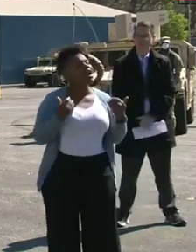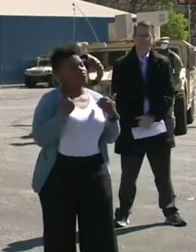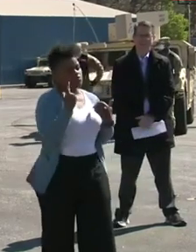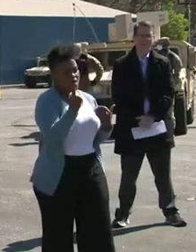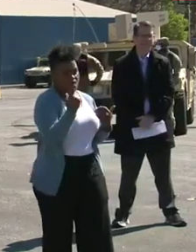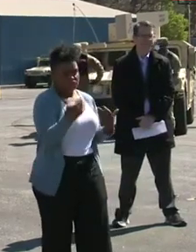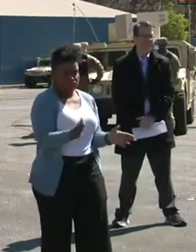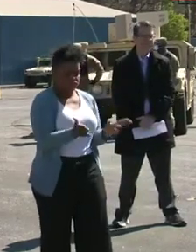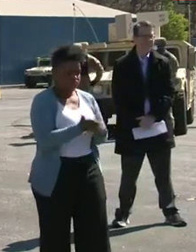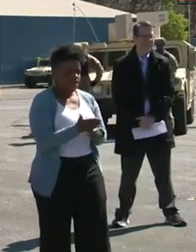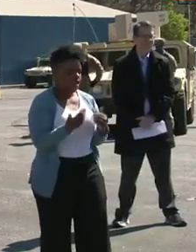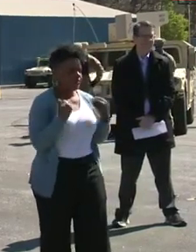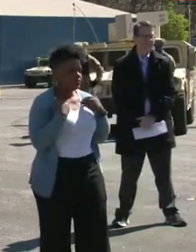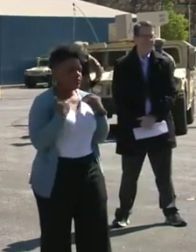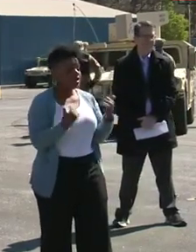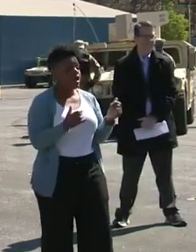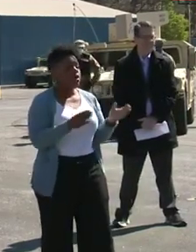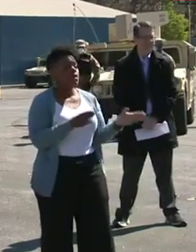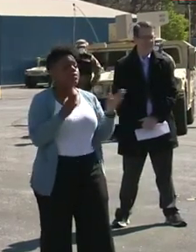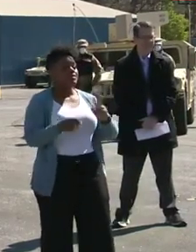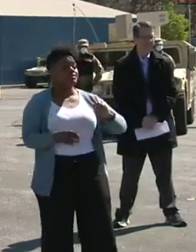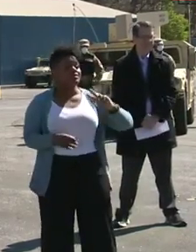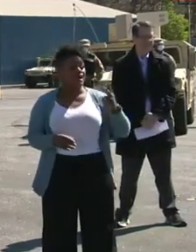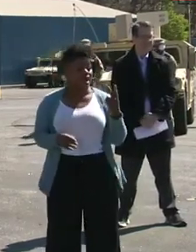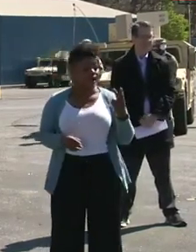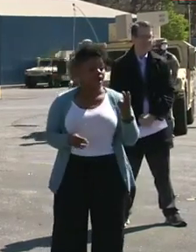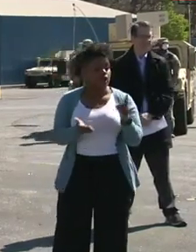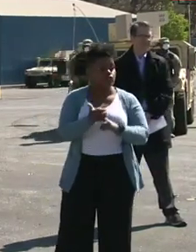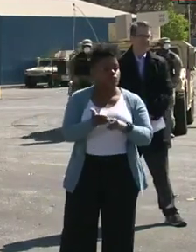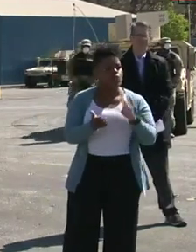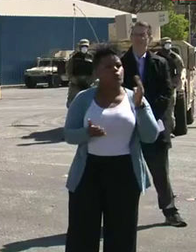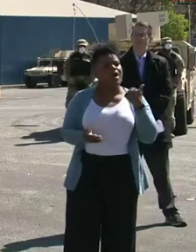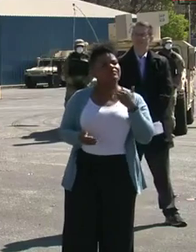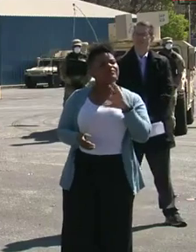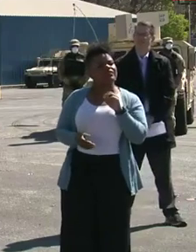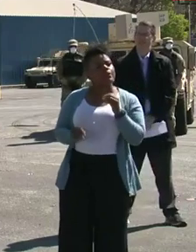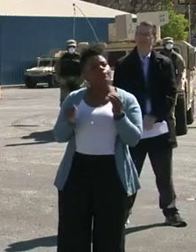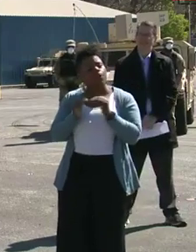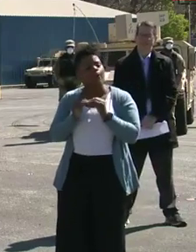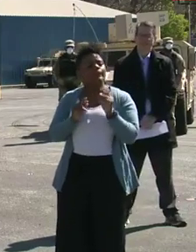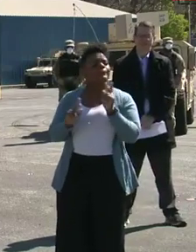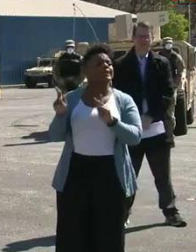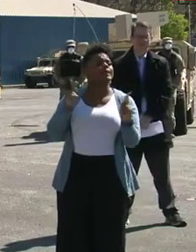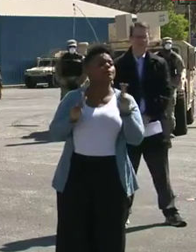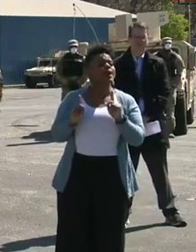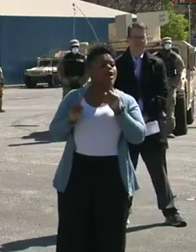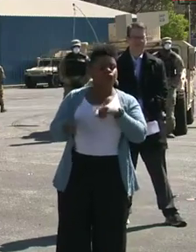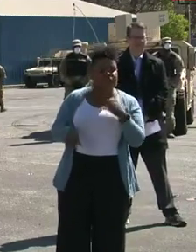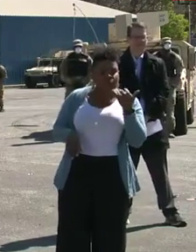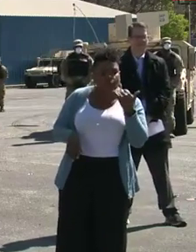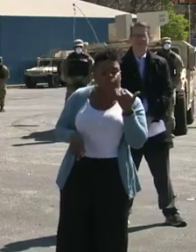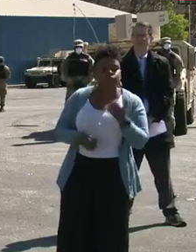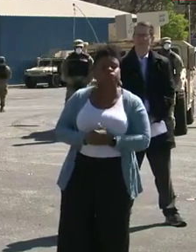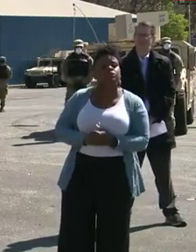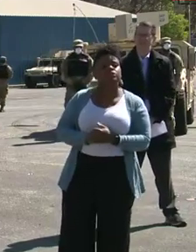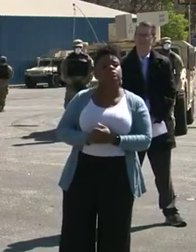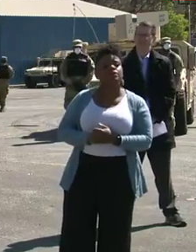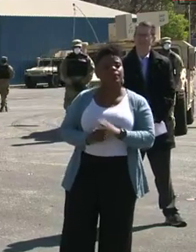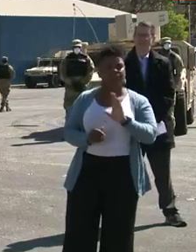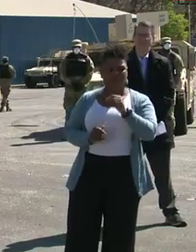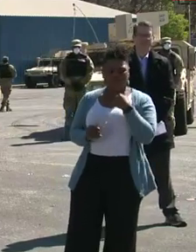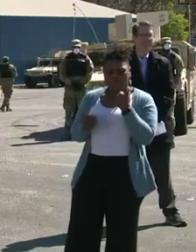second one that will get us 50 more folks, but we're trying to look for some solutions within